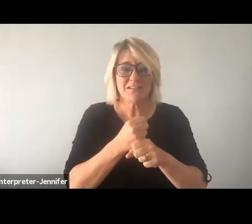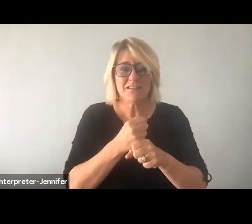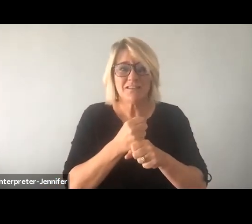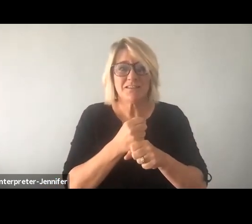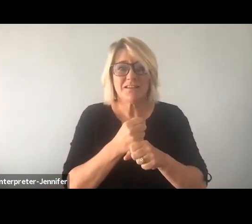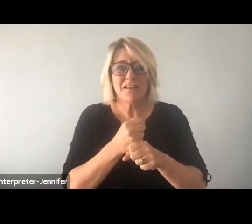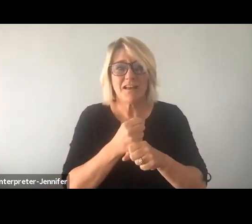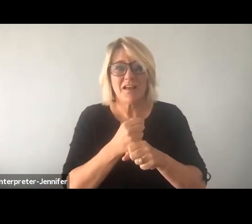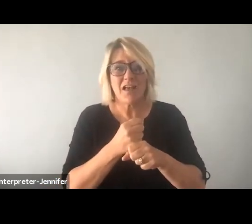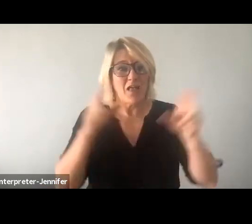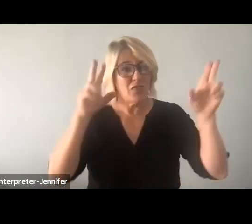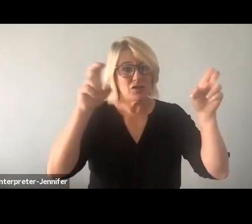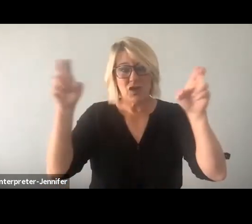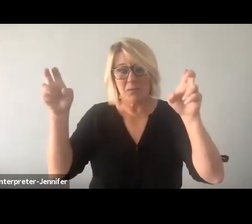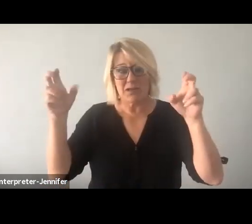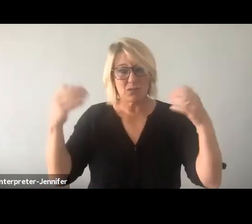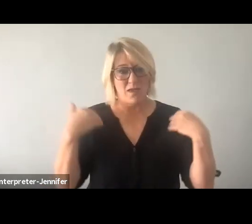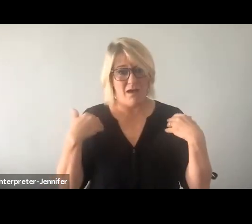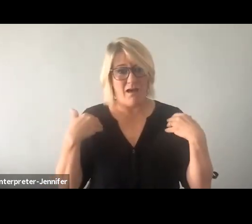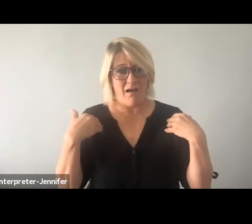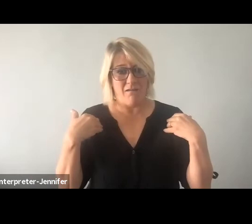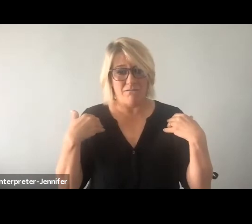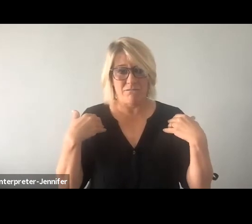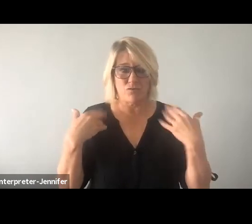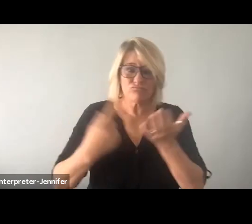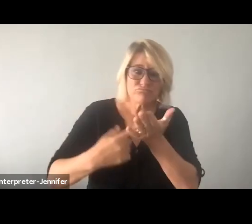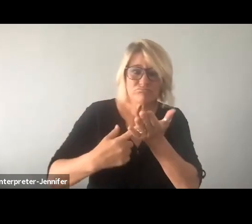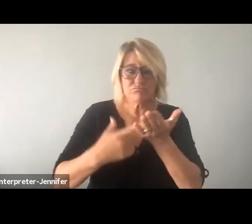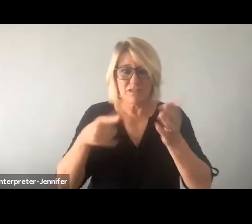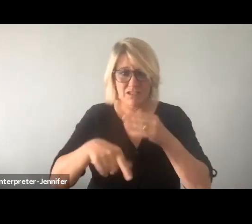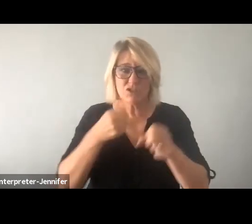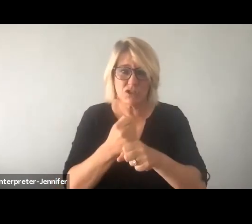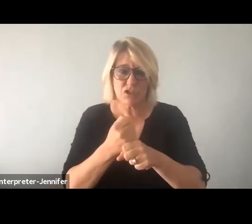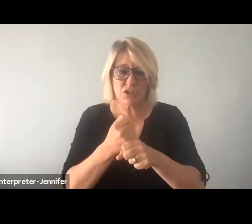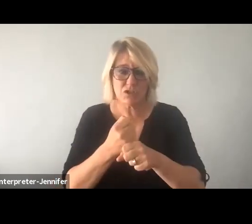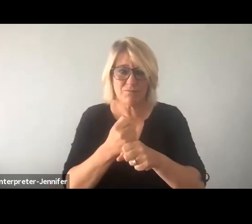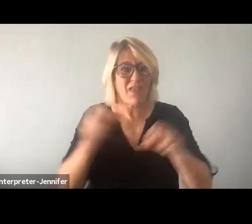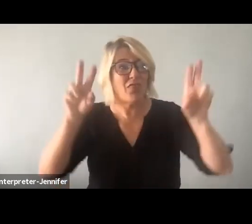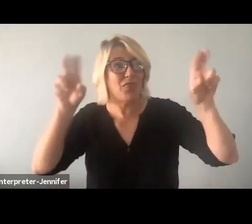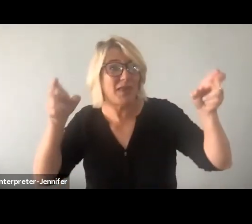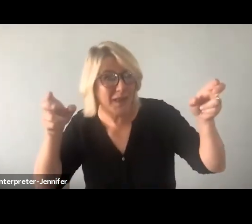The topics that we have this year, the theme is